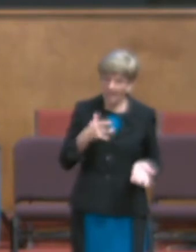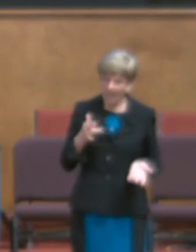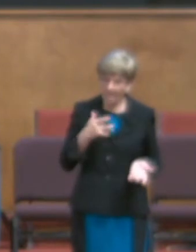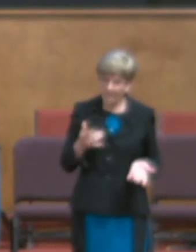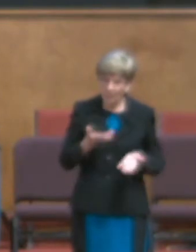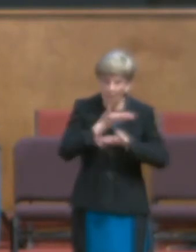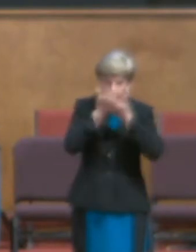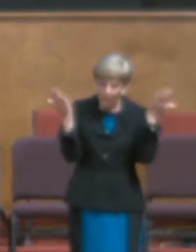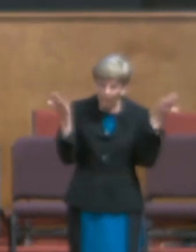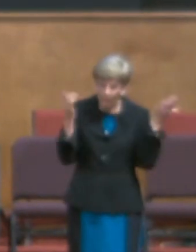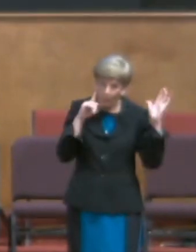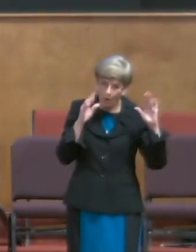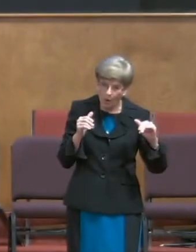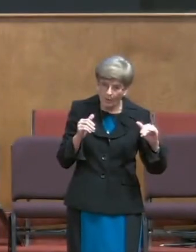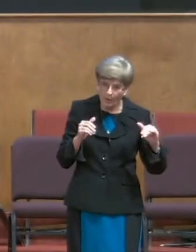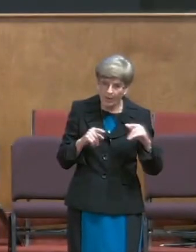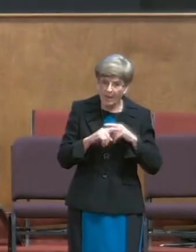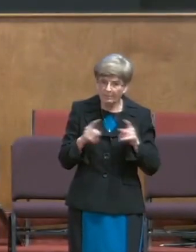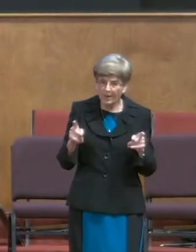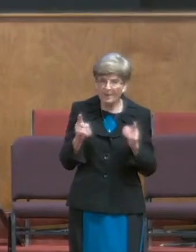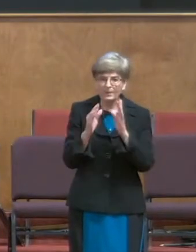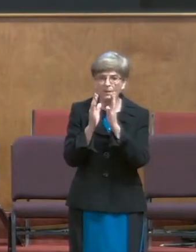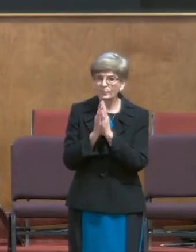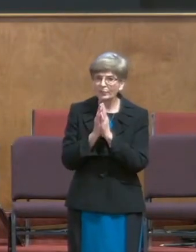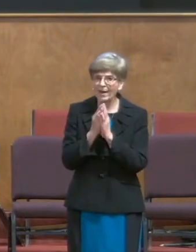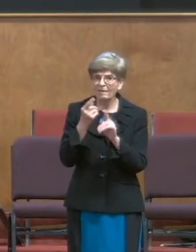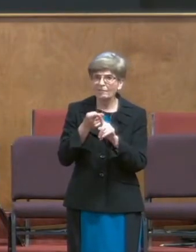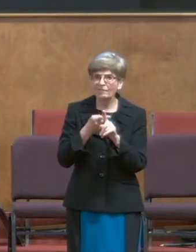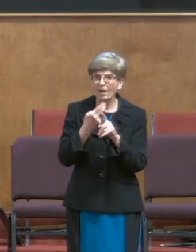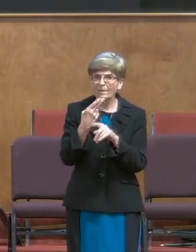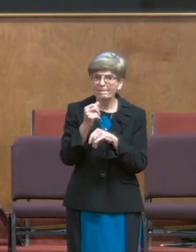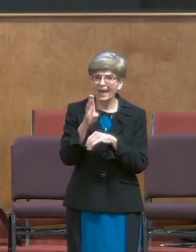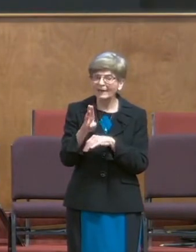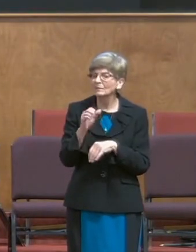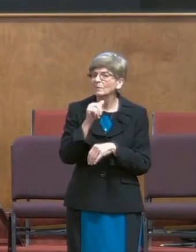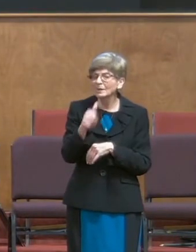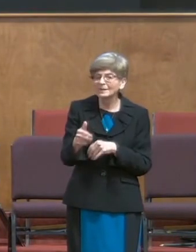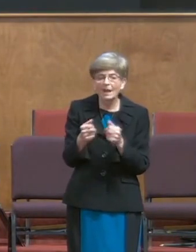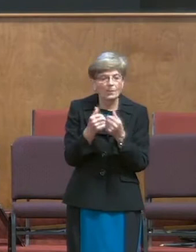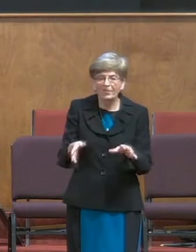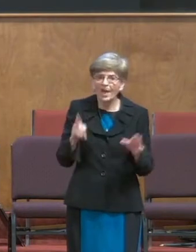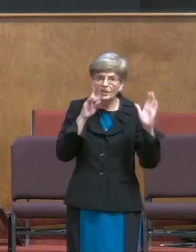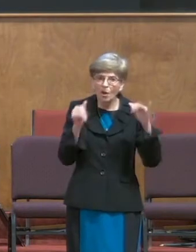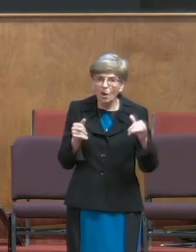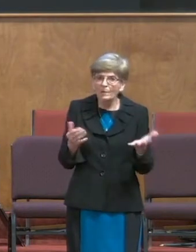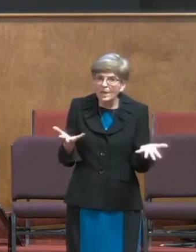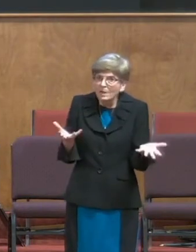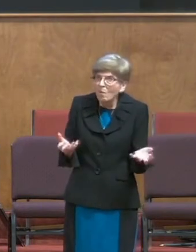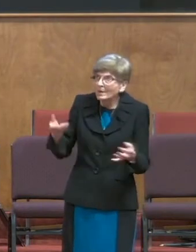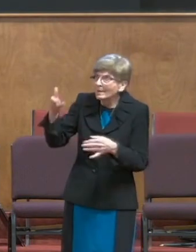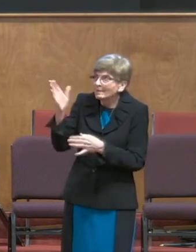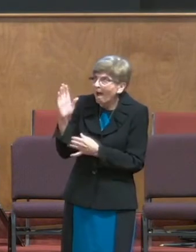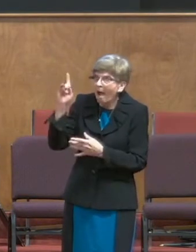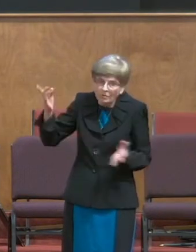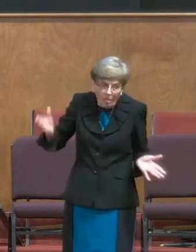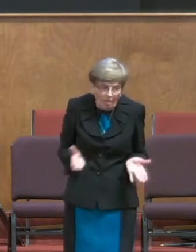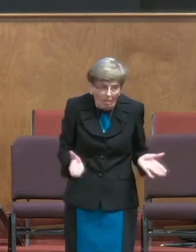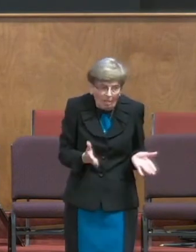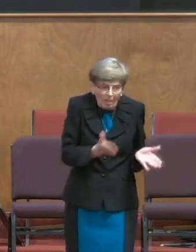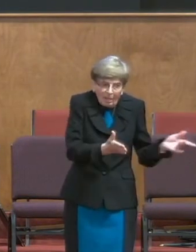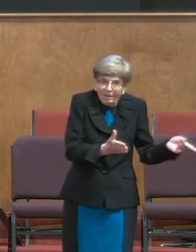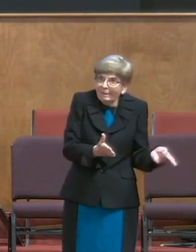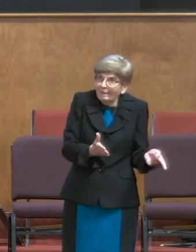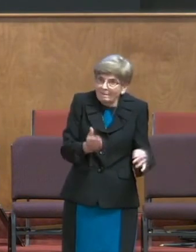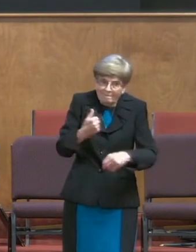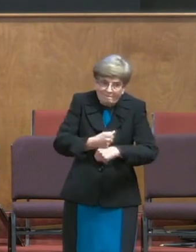But Habakkuk's prayer wasn't a hopeless prayer. His prayer was that they would be revived, that there would be revitalization in the